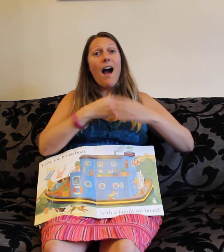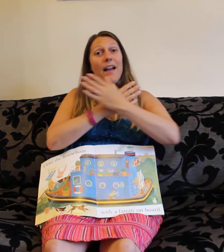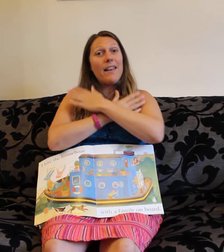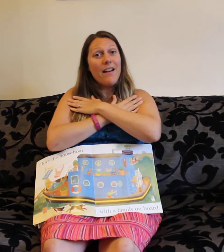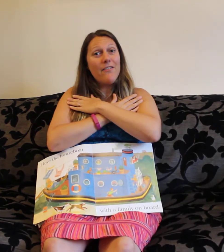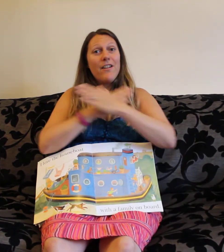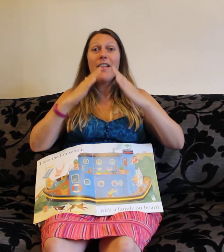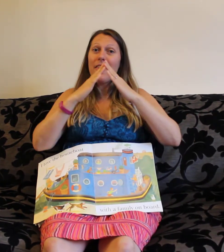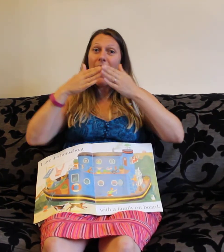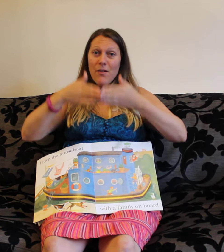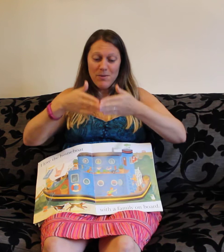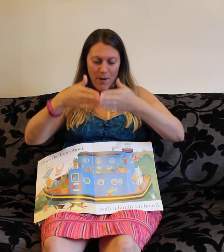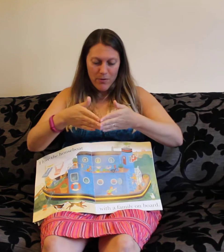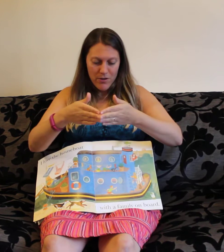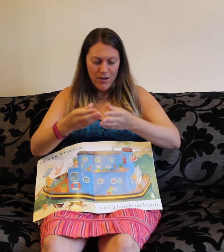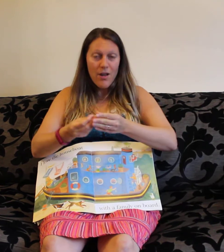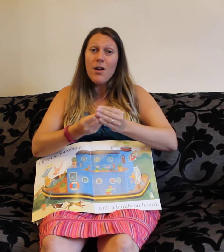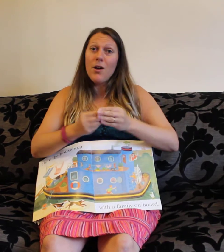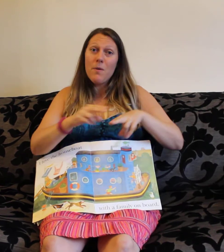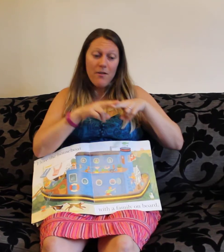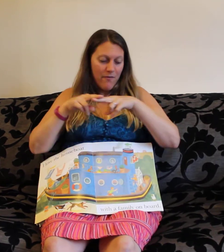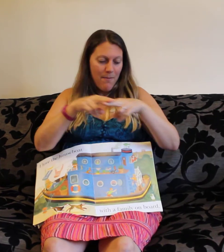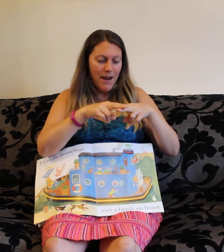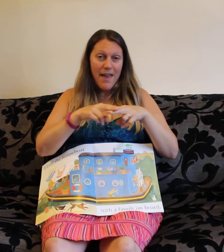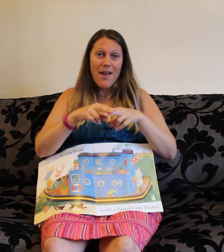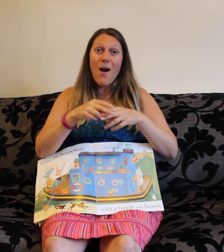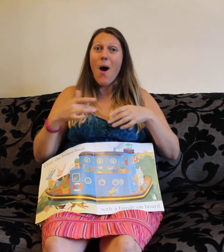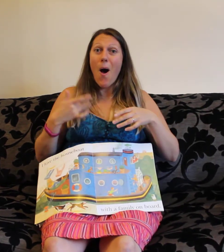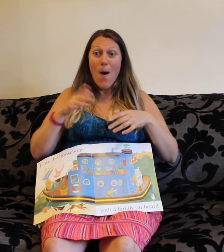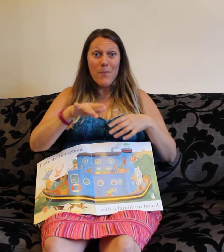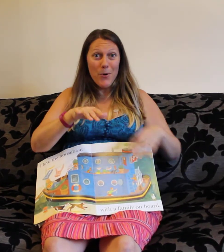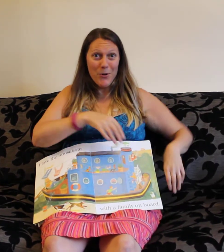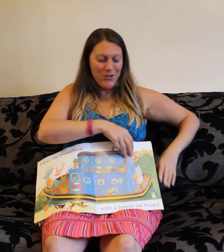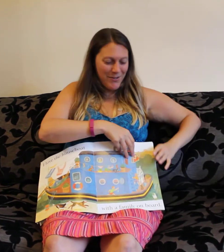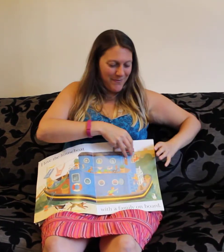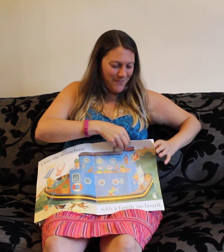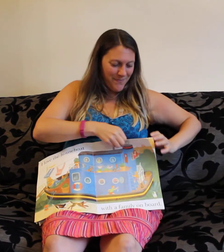I love the houseboat with a family on board.